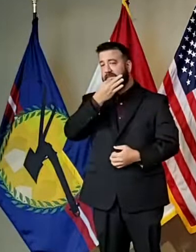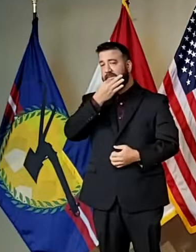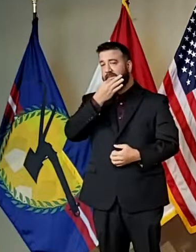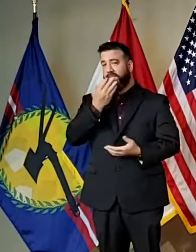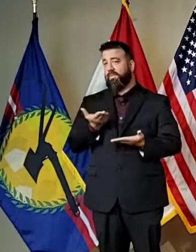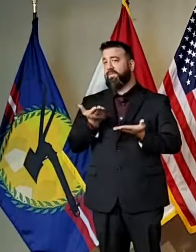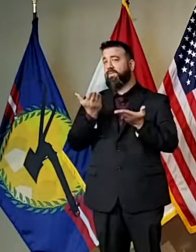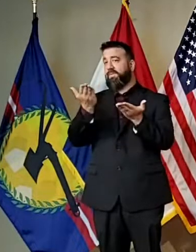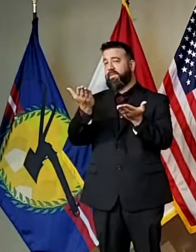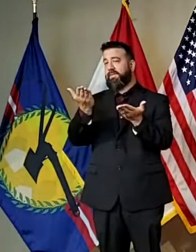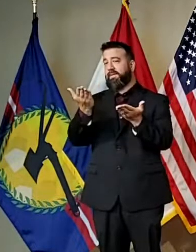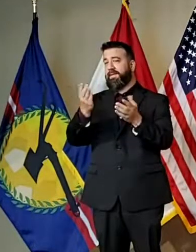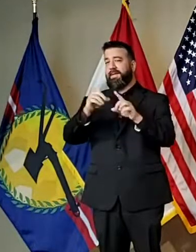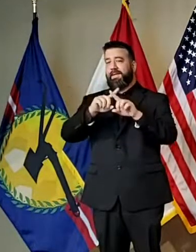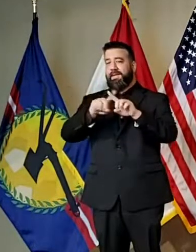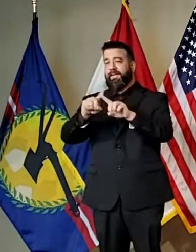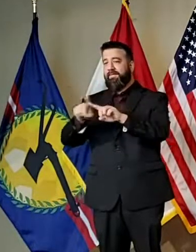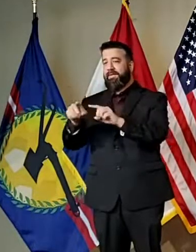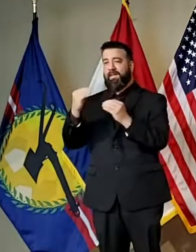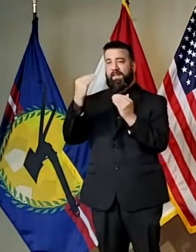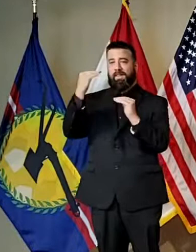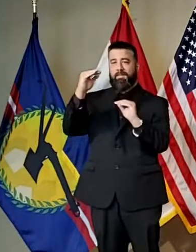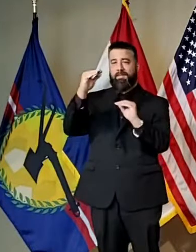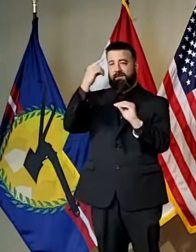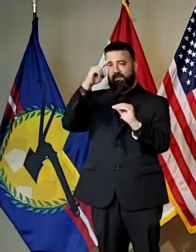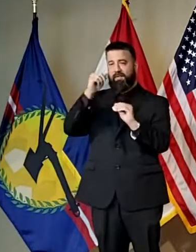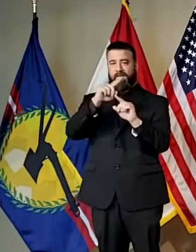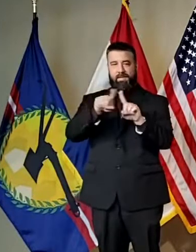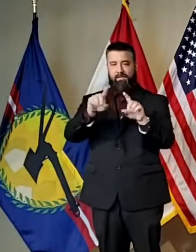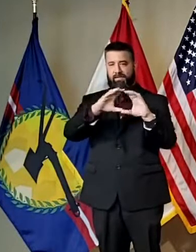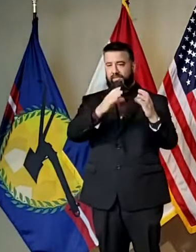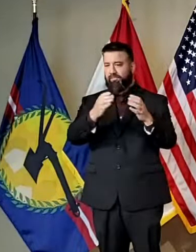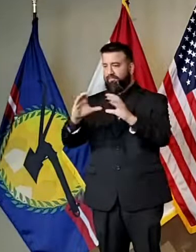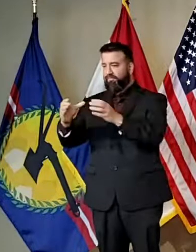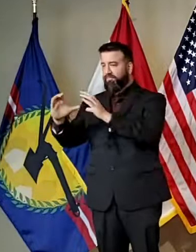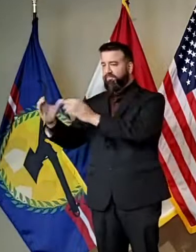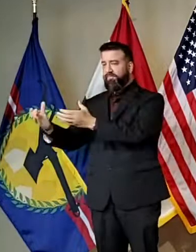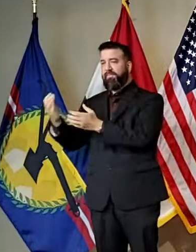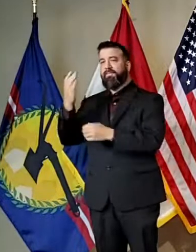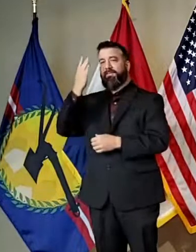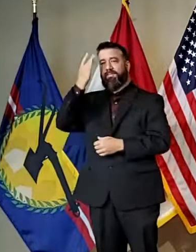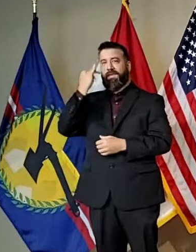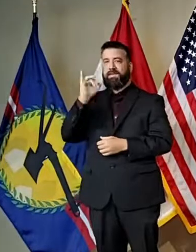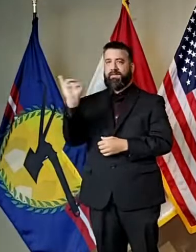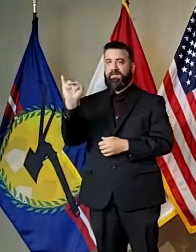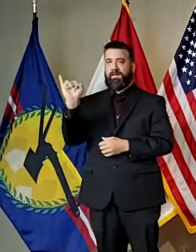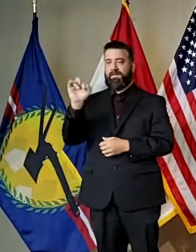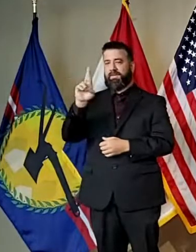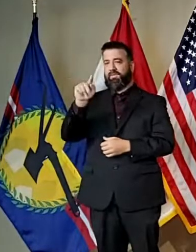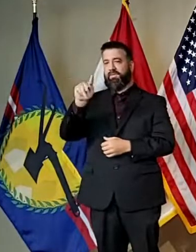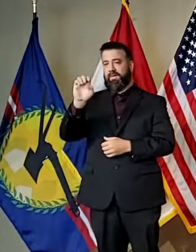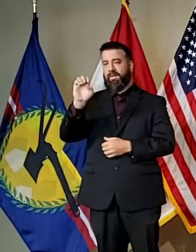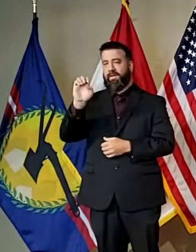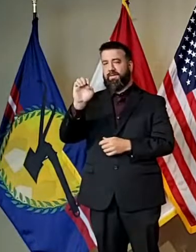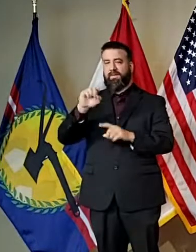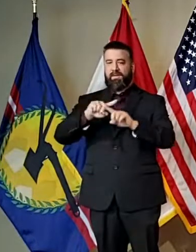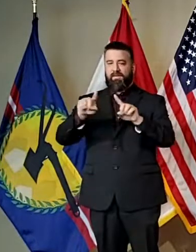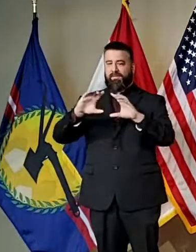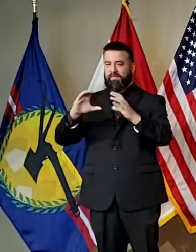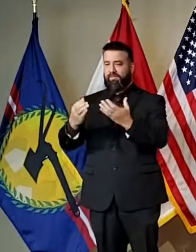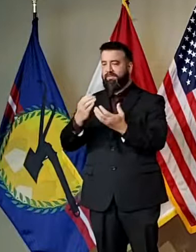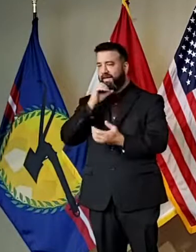recommended different restrictions on those age groups is because of the infection rate among those different age